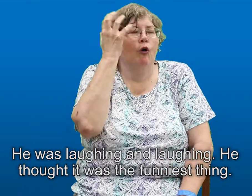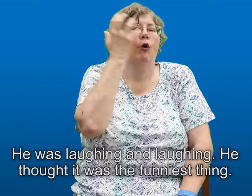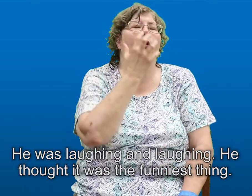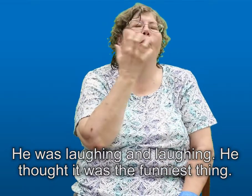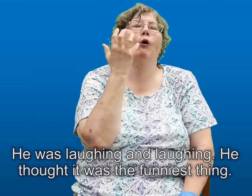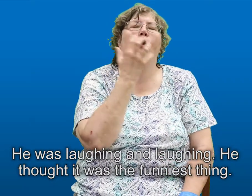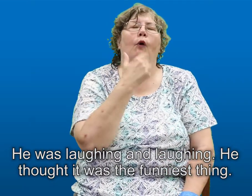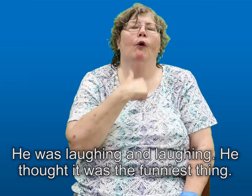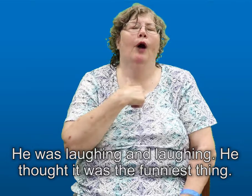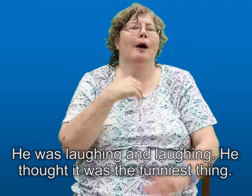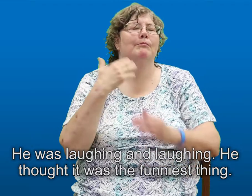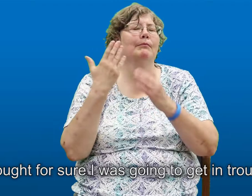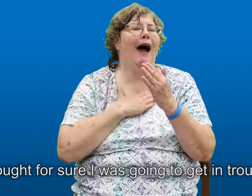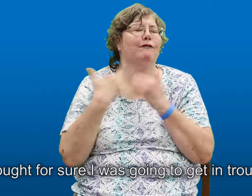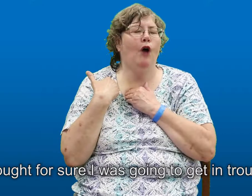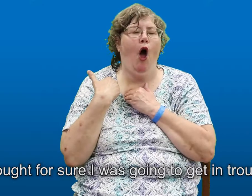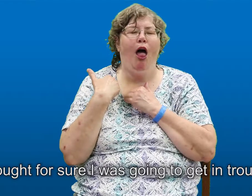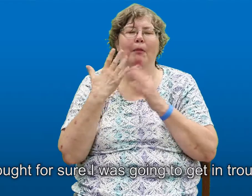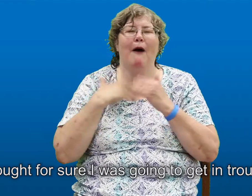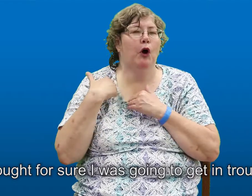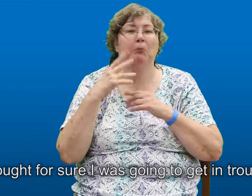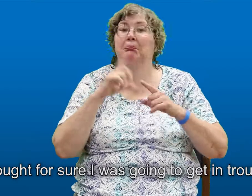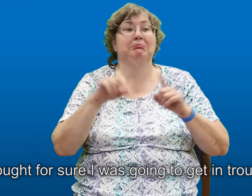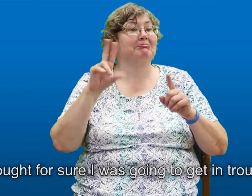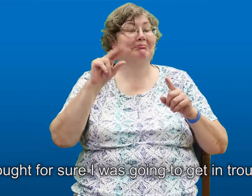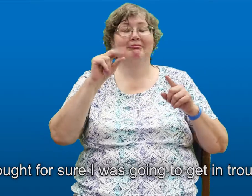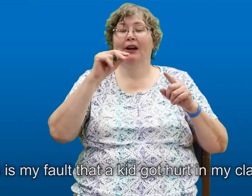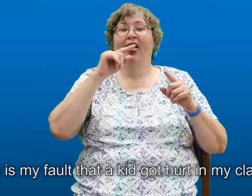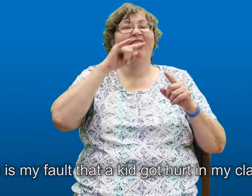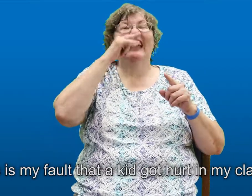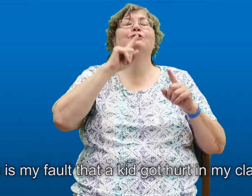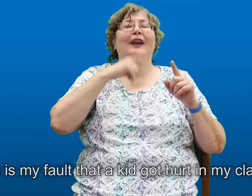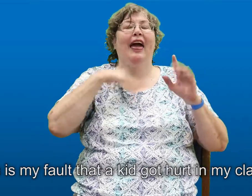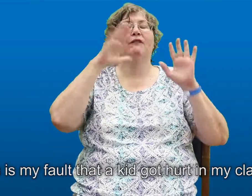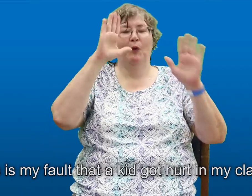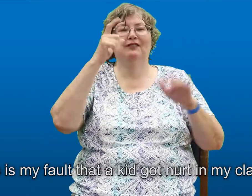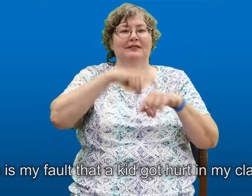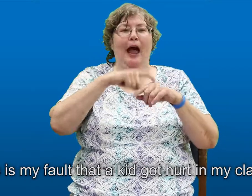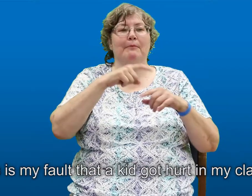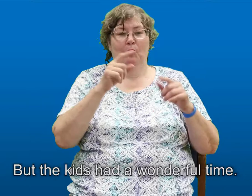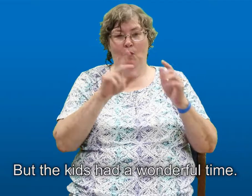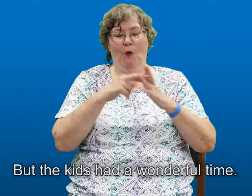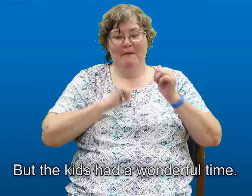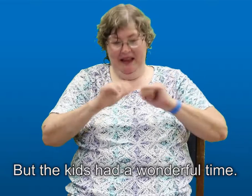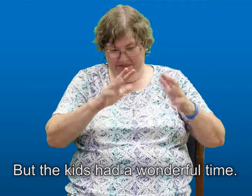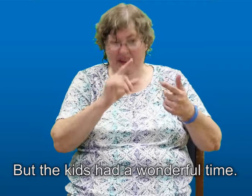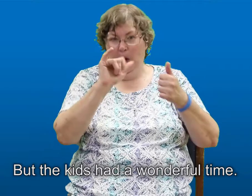thought he was the funniest thing. And I thought for sure I was going to get in trouble. This is going to be my fault that a kid got hurt in my class. But the kids had a wonderful time.